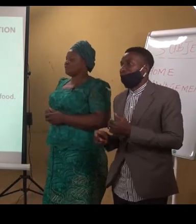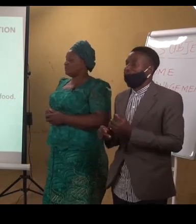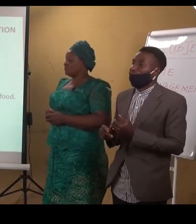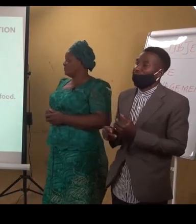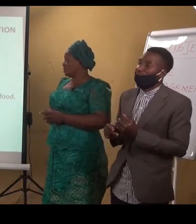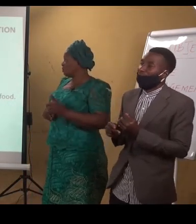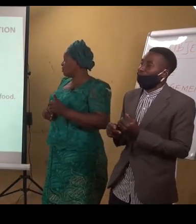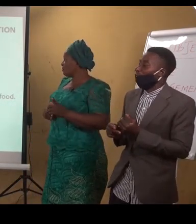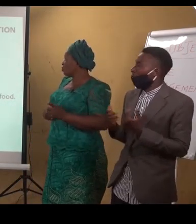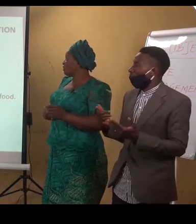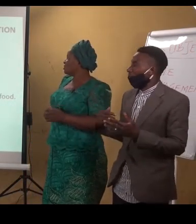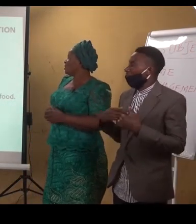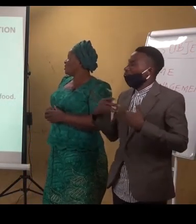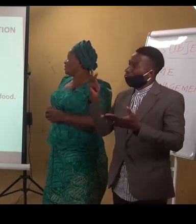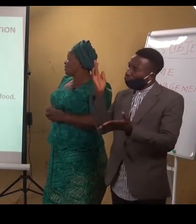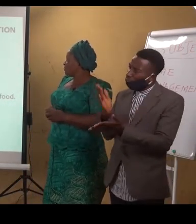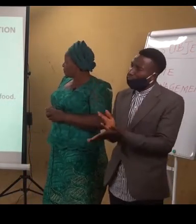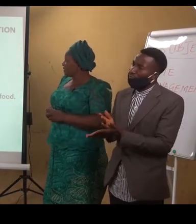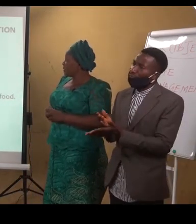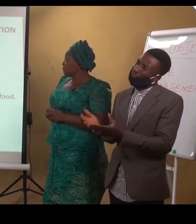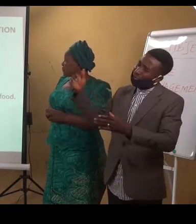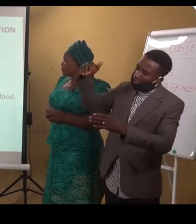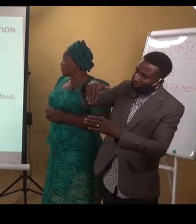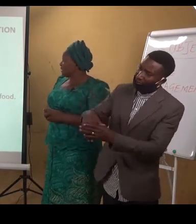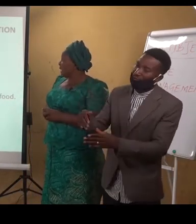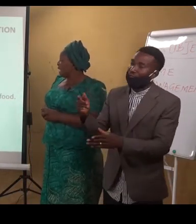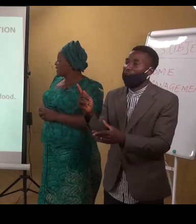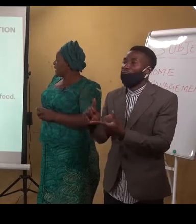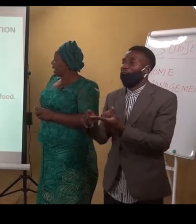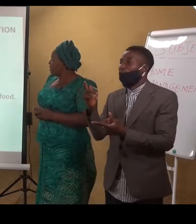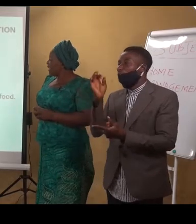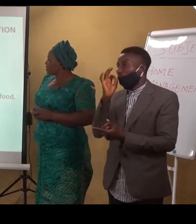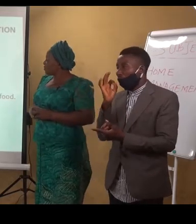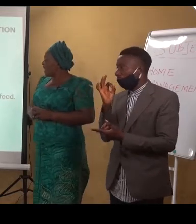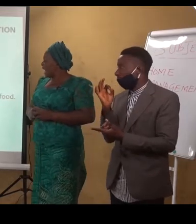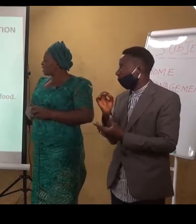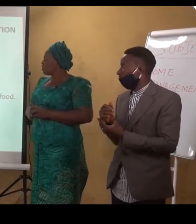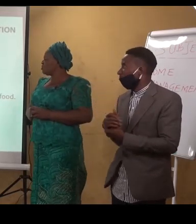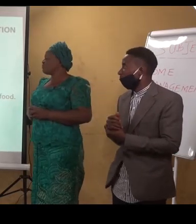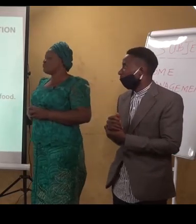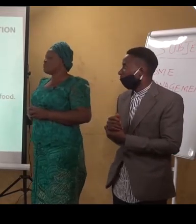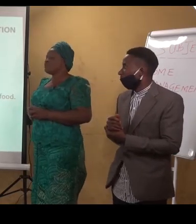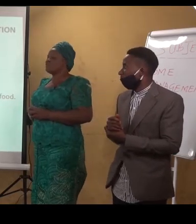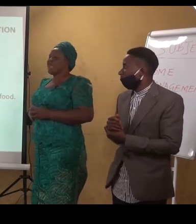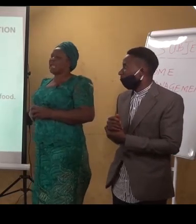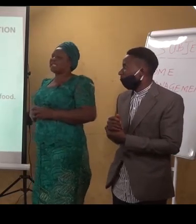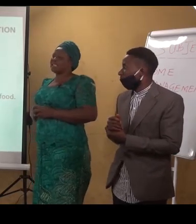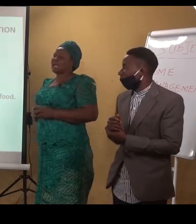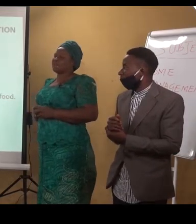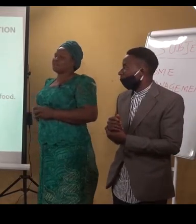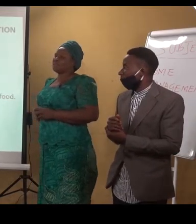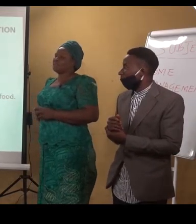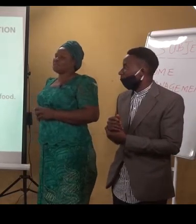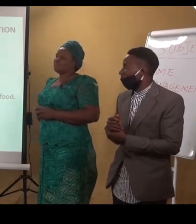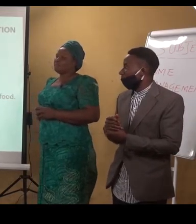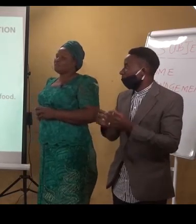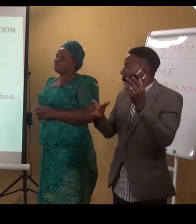food. This is one of the what? Principles. And then arrest of the action of food